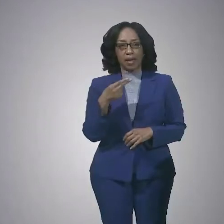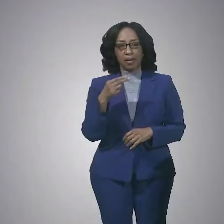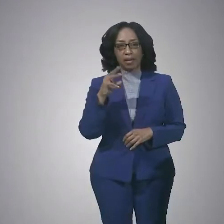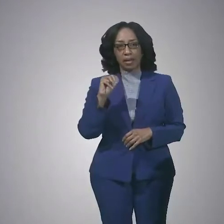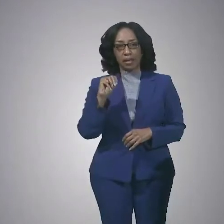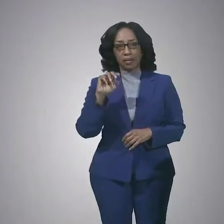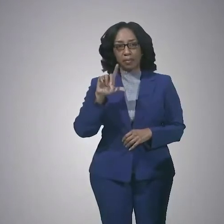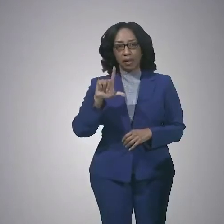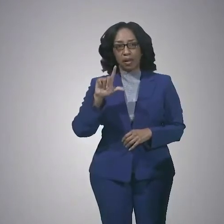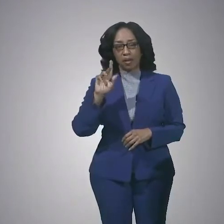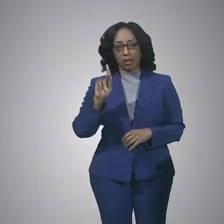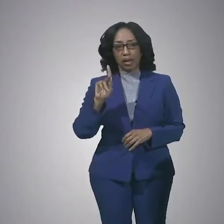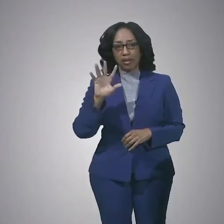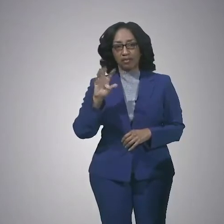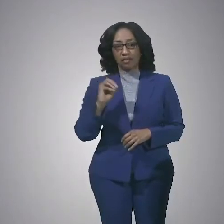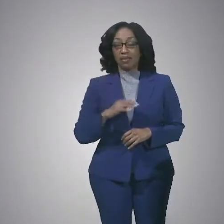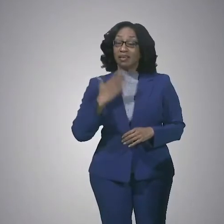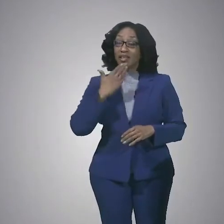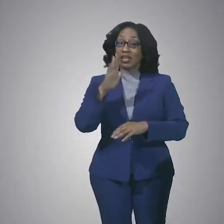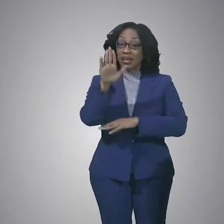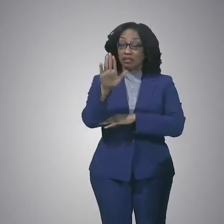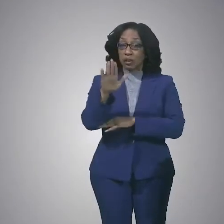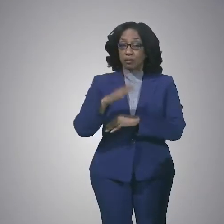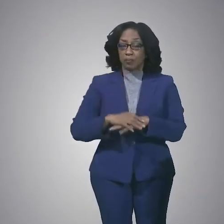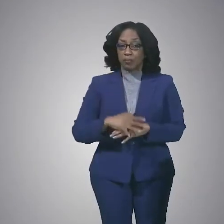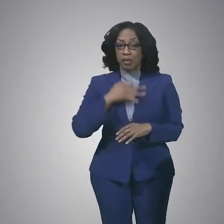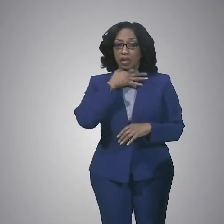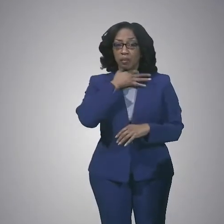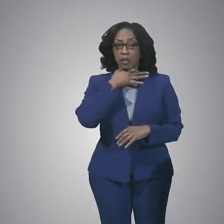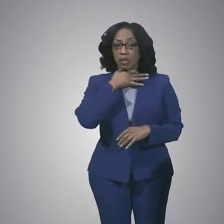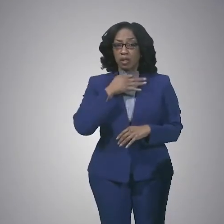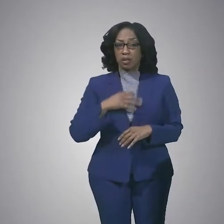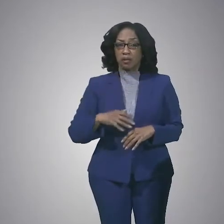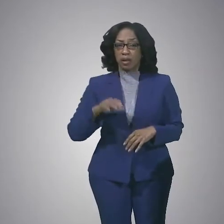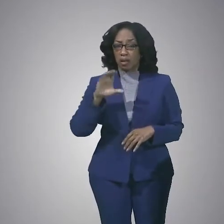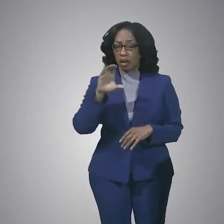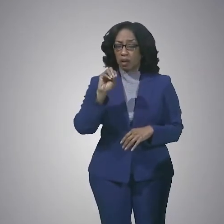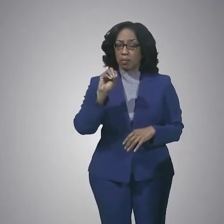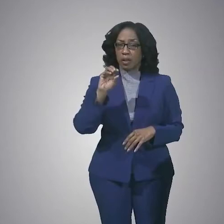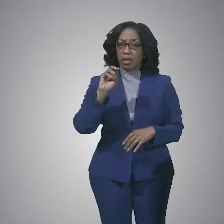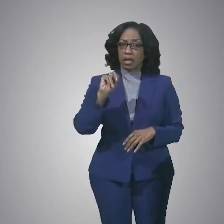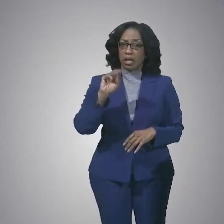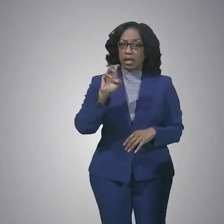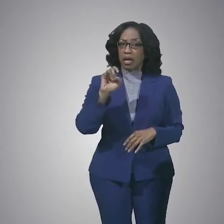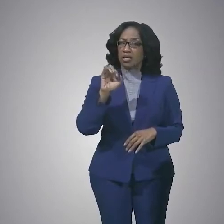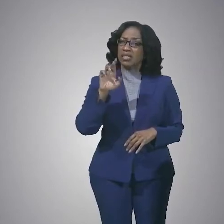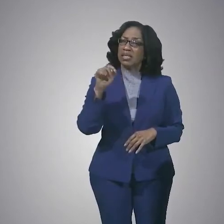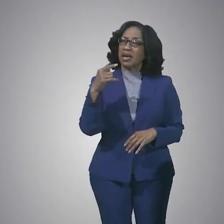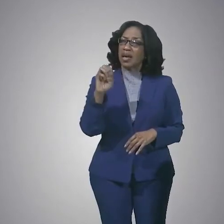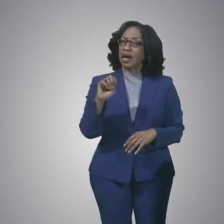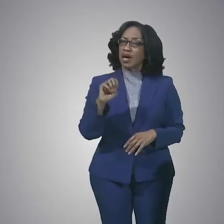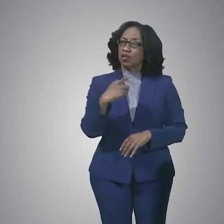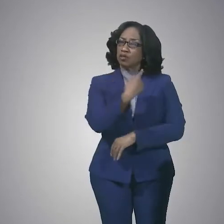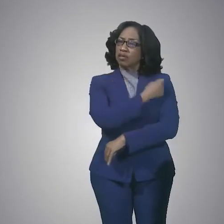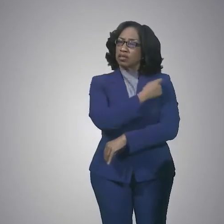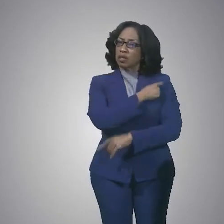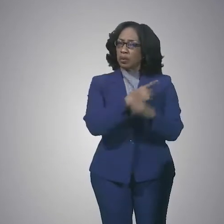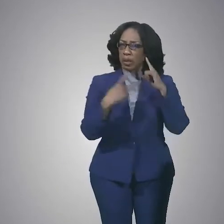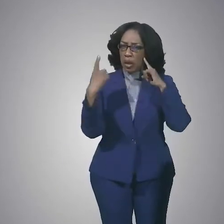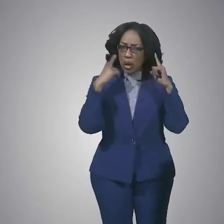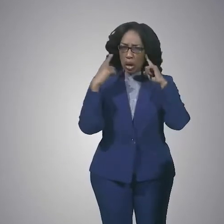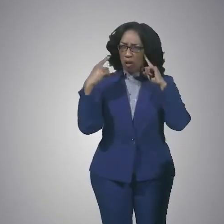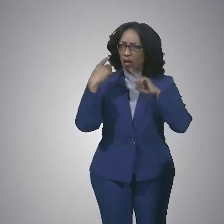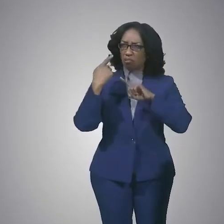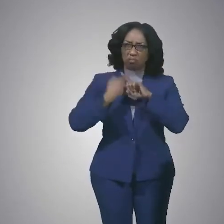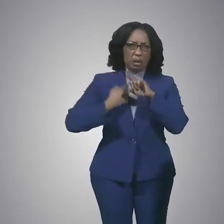Good afternoon. I am wondering on the status of that concierge vaccination that we had been hearing a little bit about a couple months